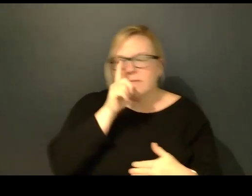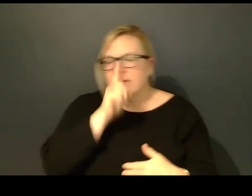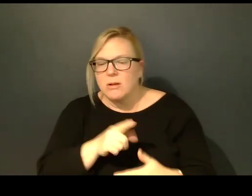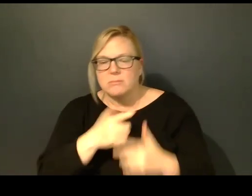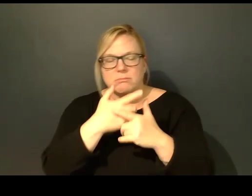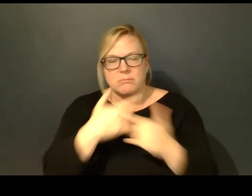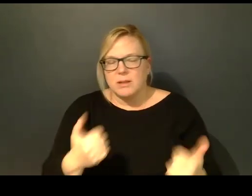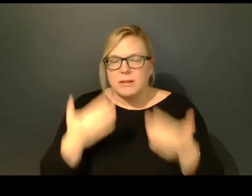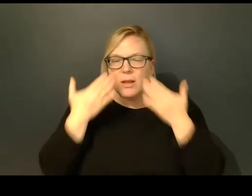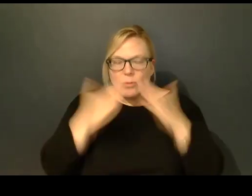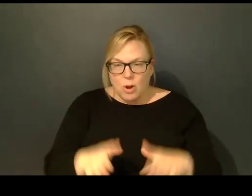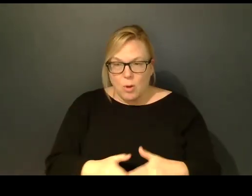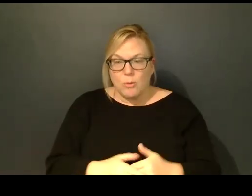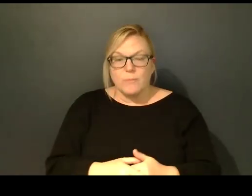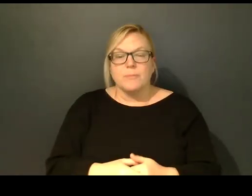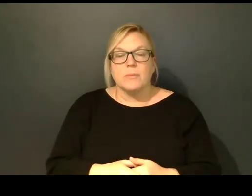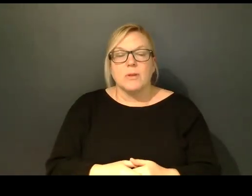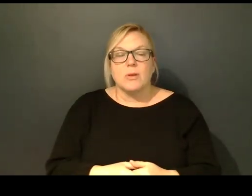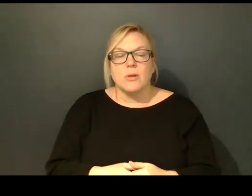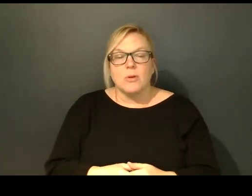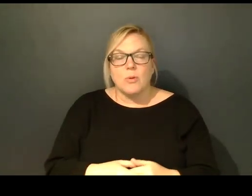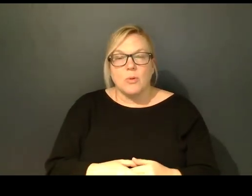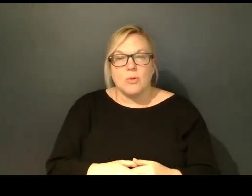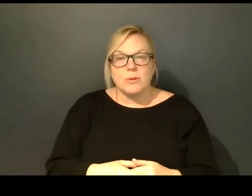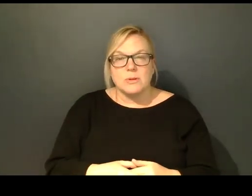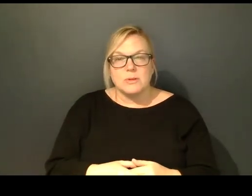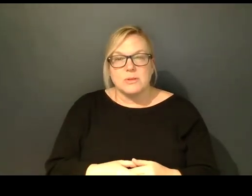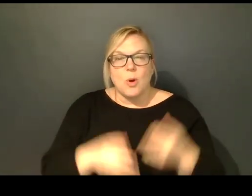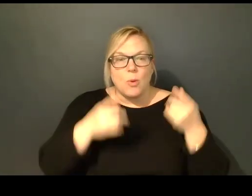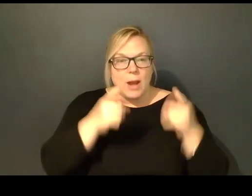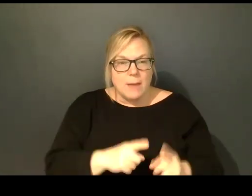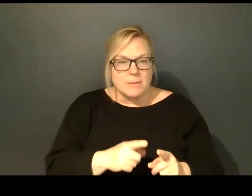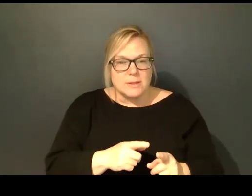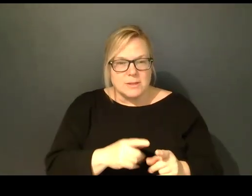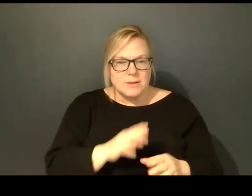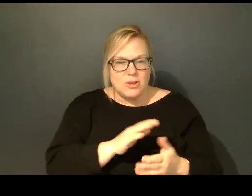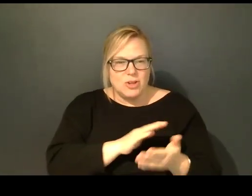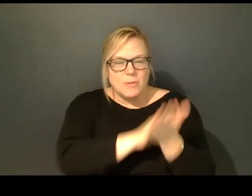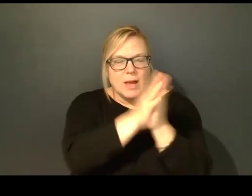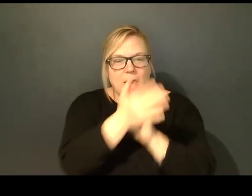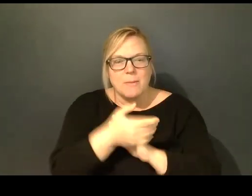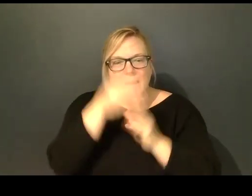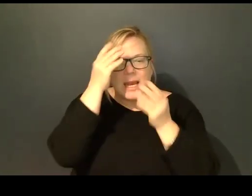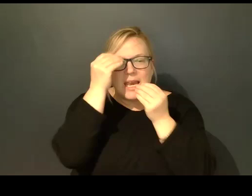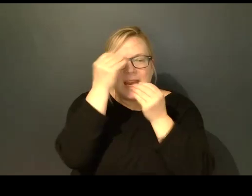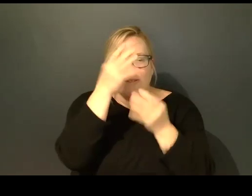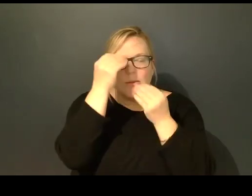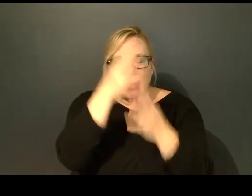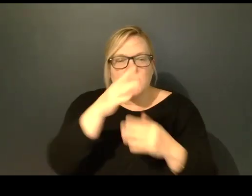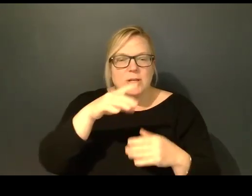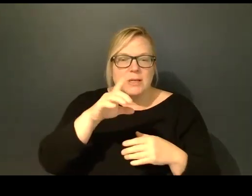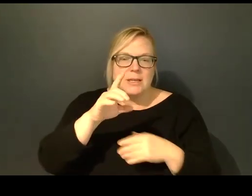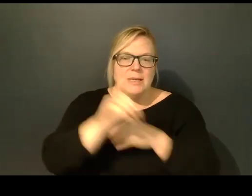having all that information, you just become a information dump. Yeah. And never put anything into practice.